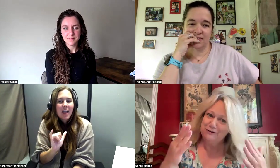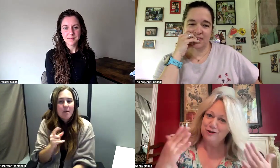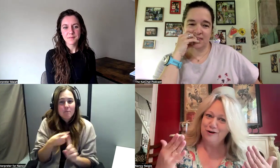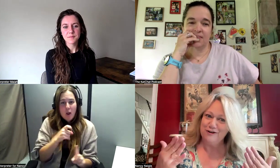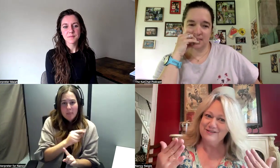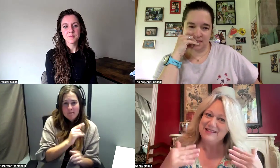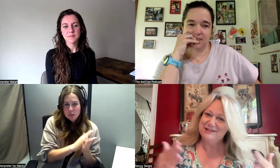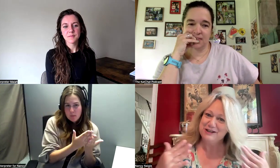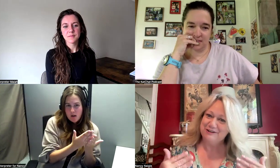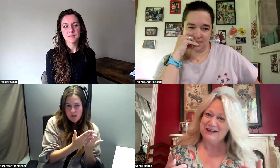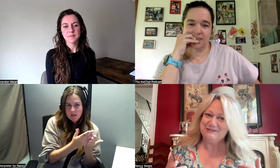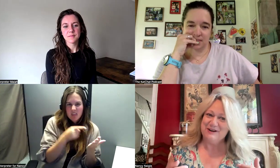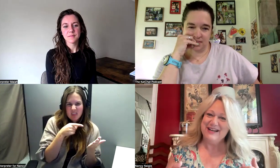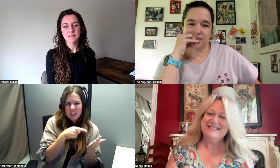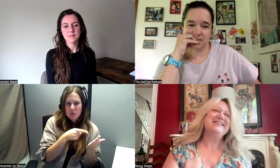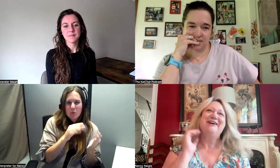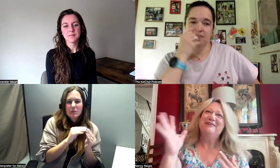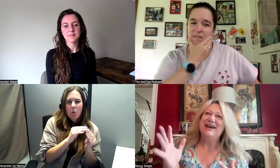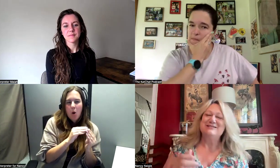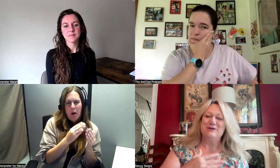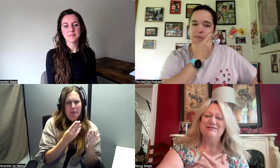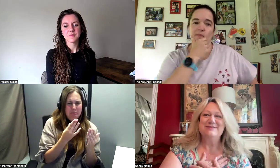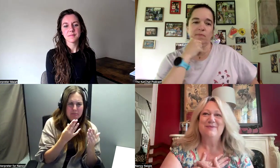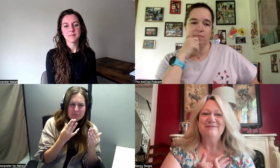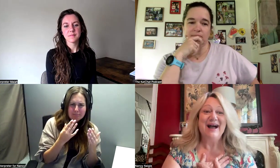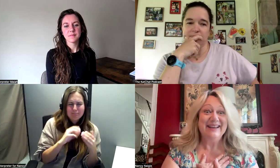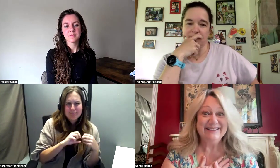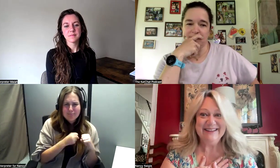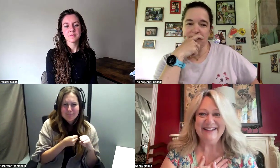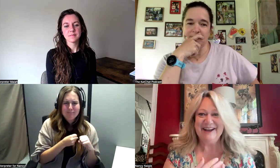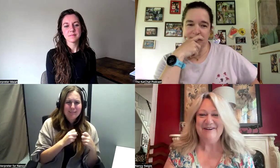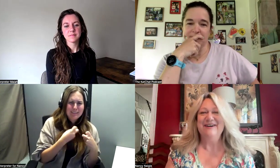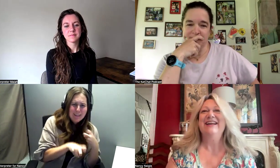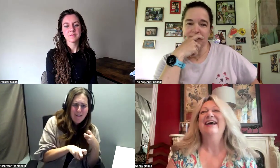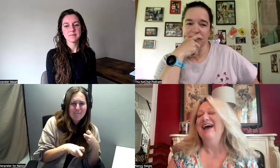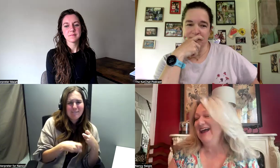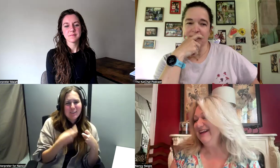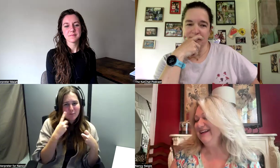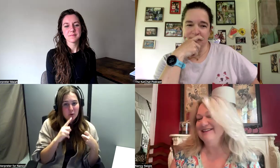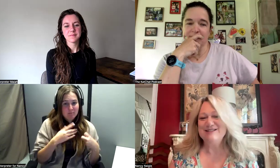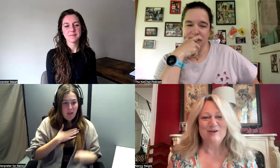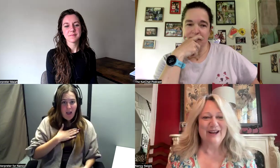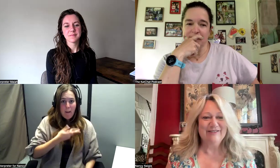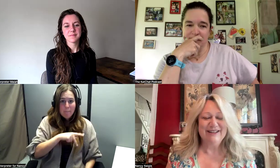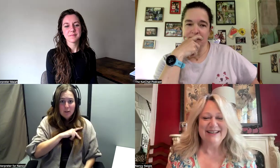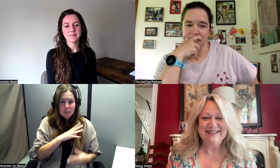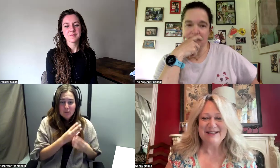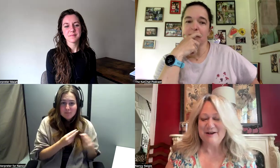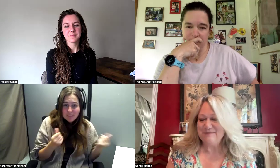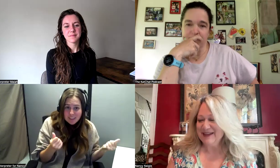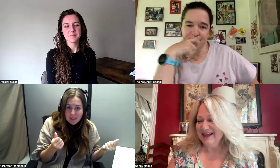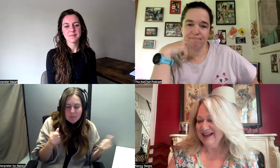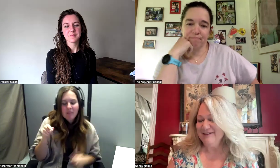the tearjerker that the Shell Collector was. That story was my healing, and in this story it really